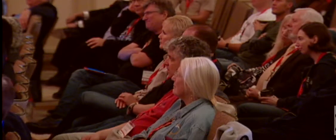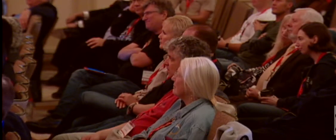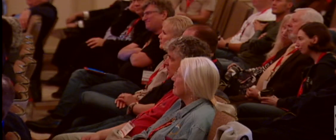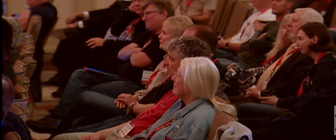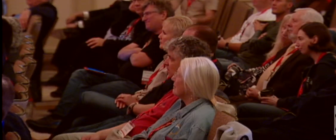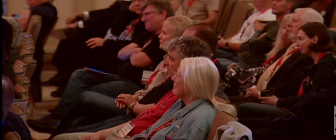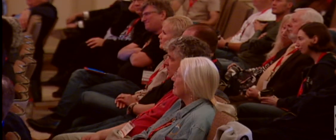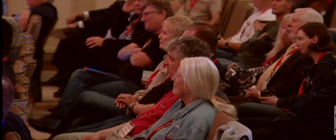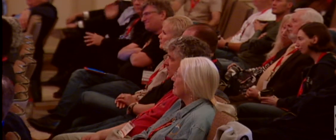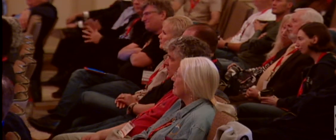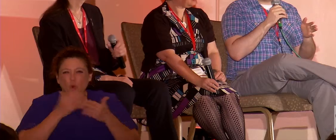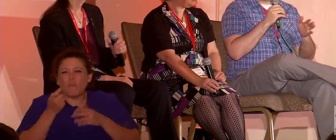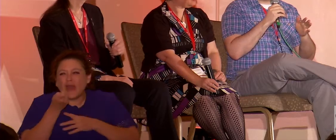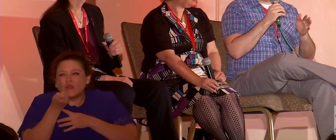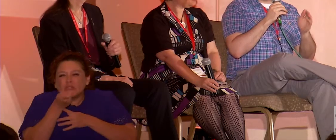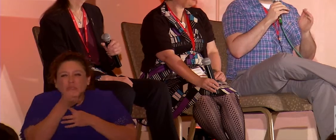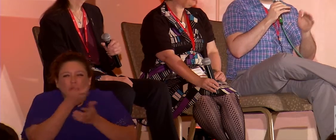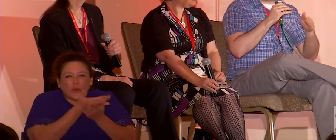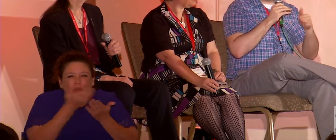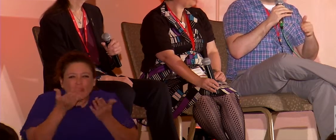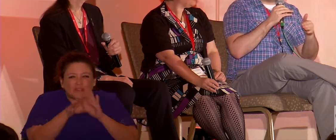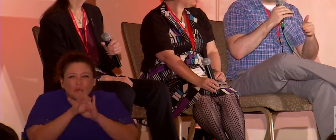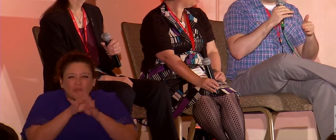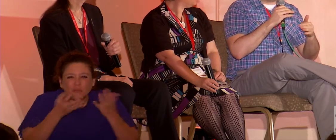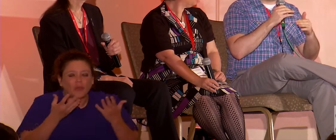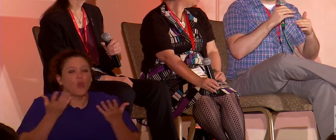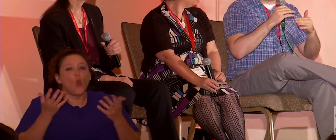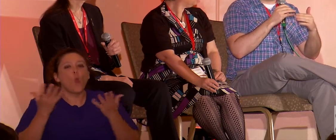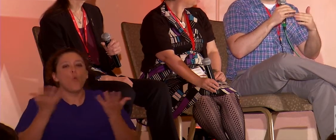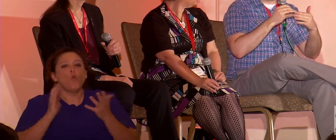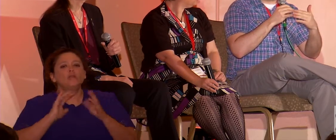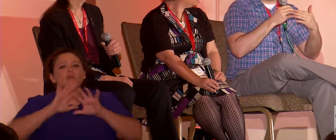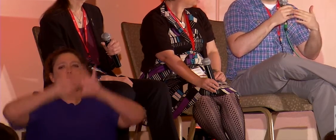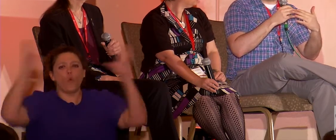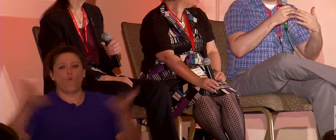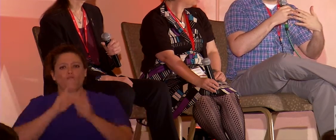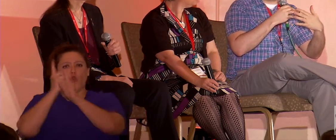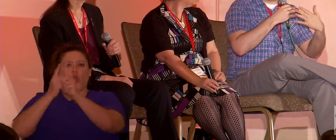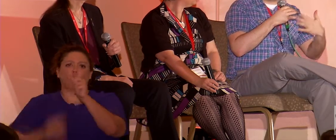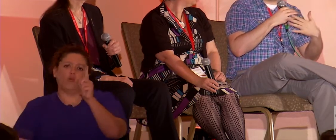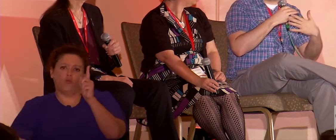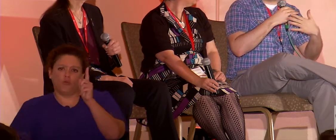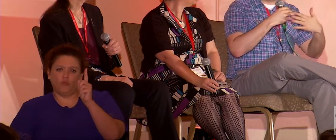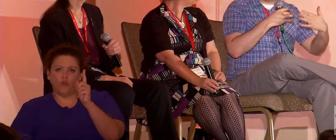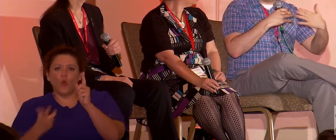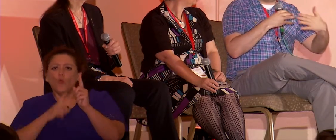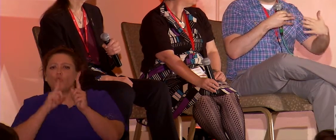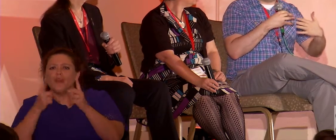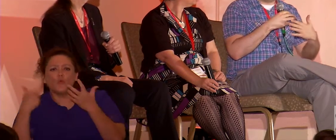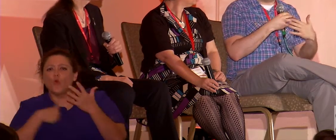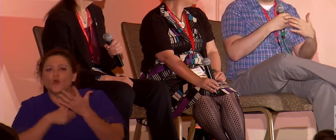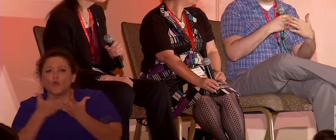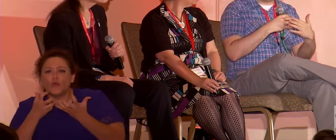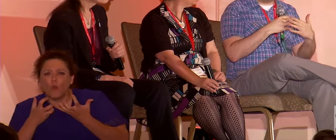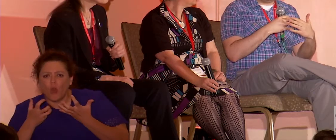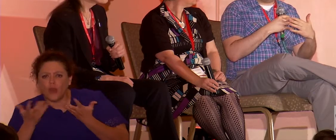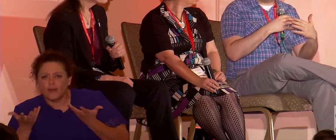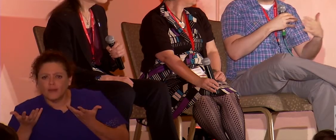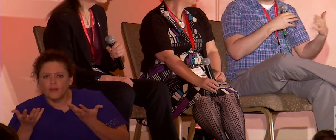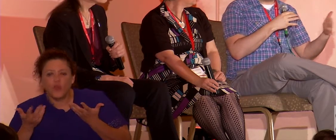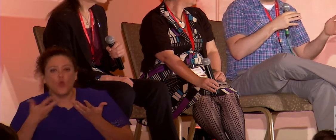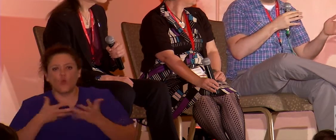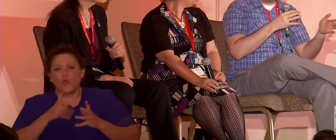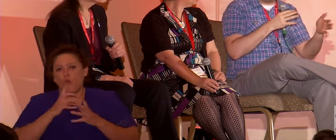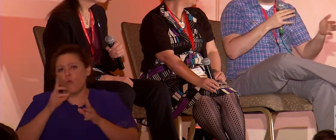So think about it that way. I mean, what do we really want is the the freedom from religion imposing on our